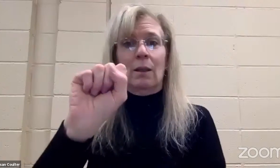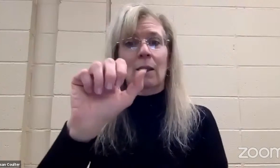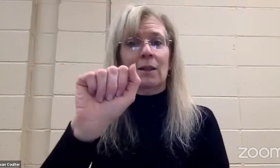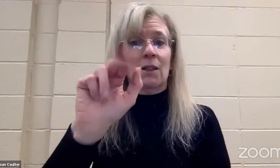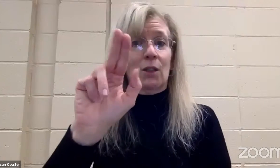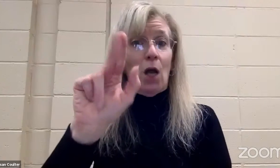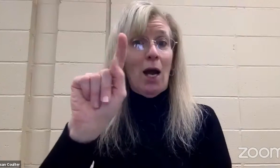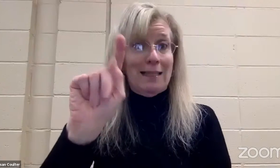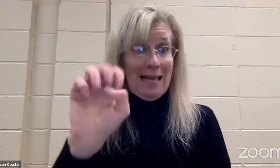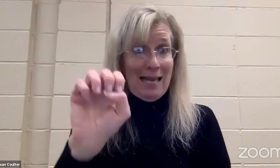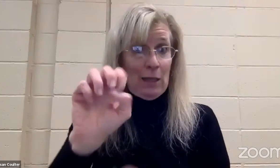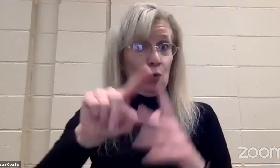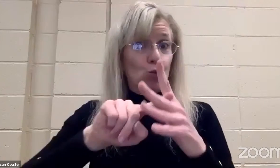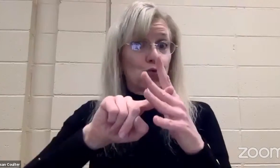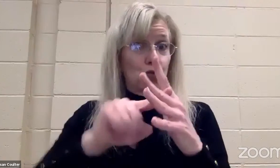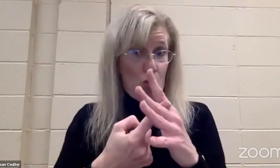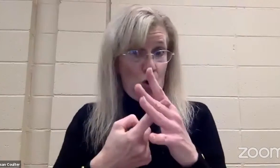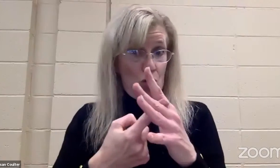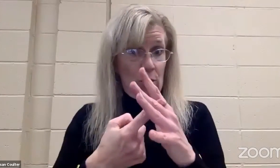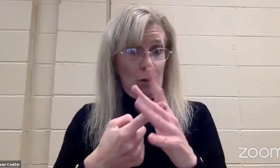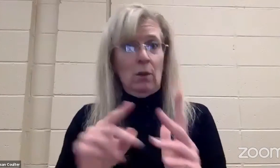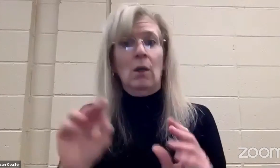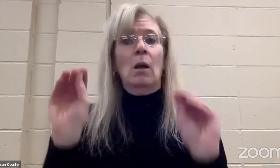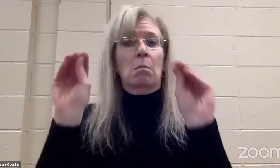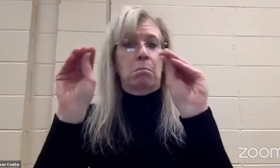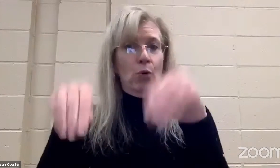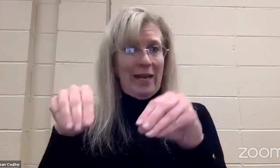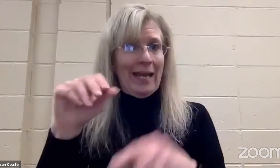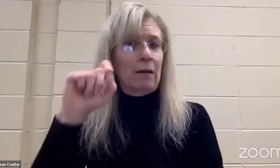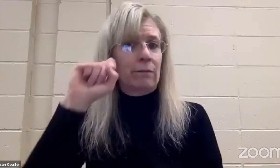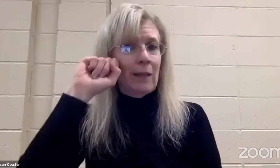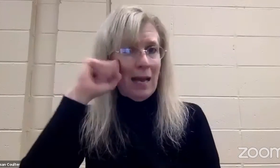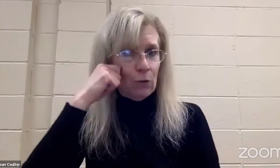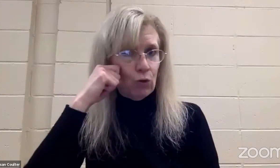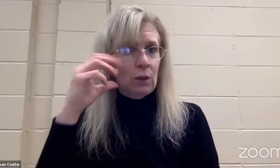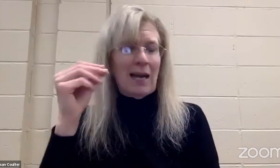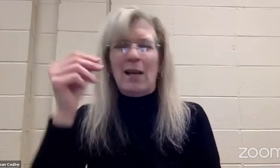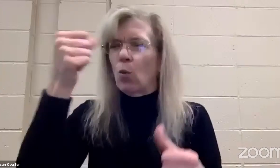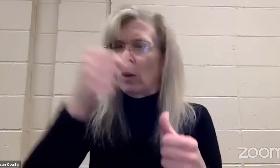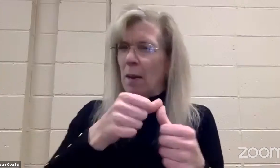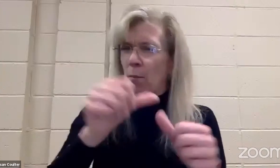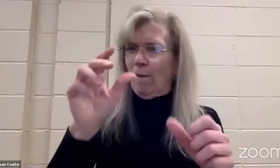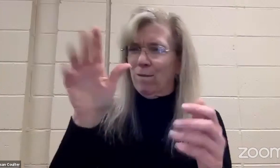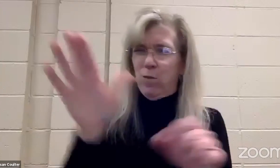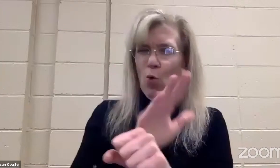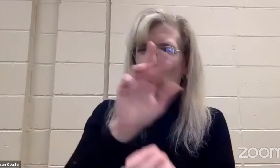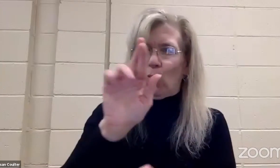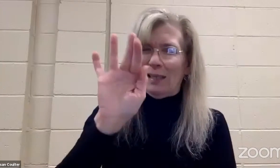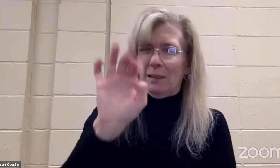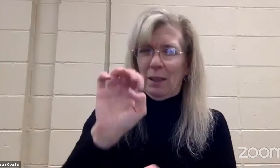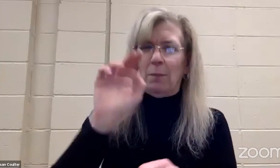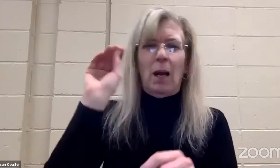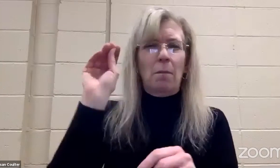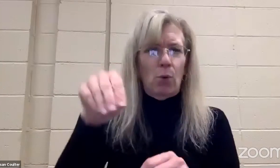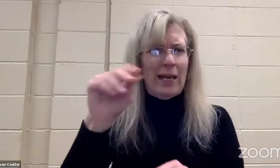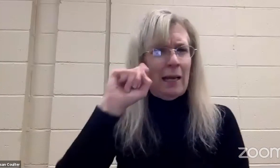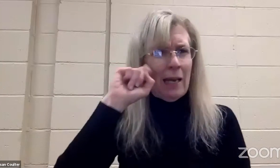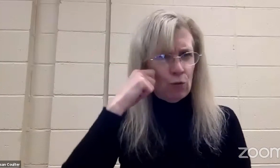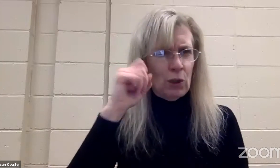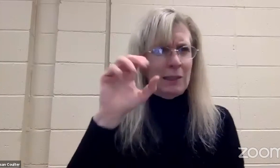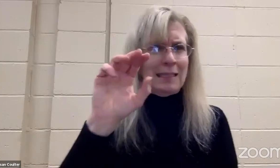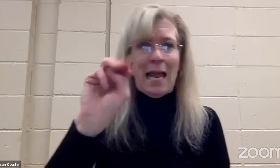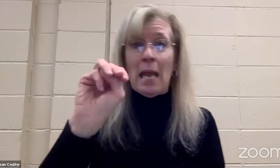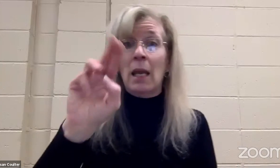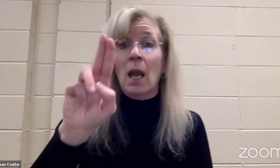used satay to start, put in onions. I don't remember a full recipe, but I put